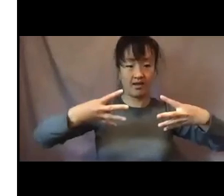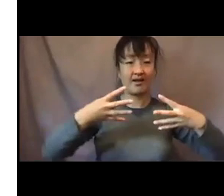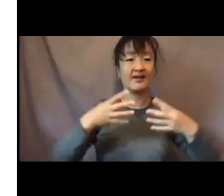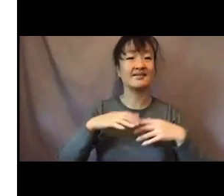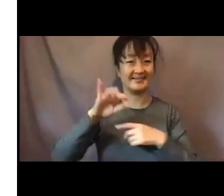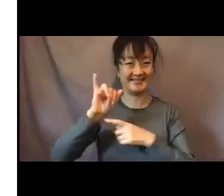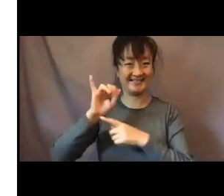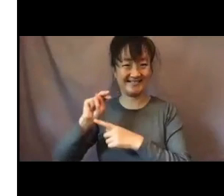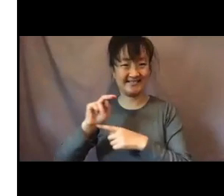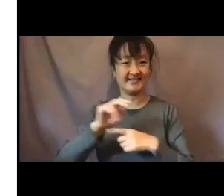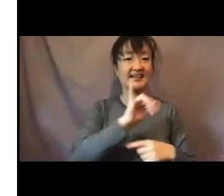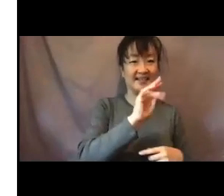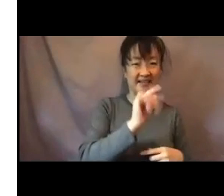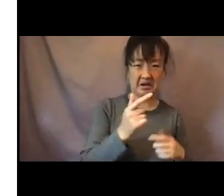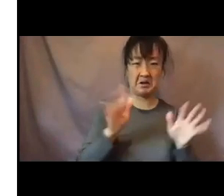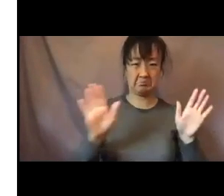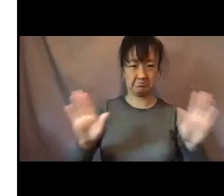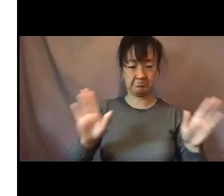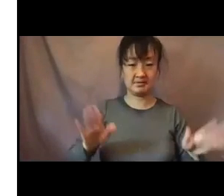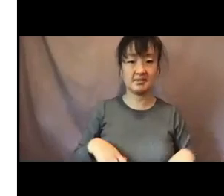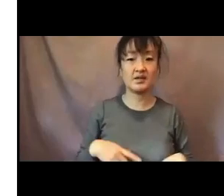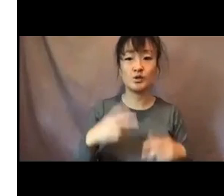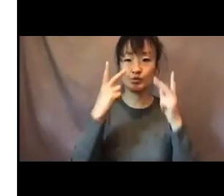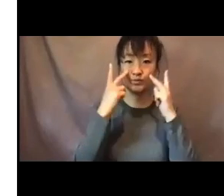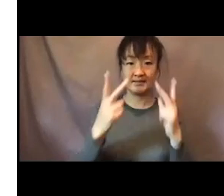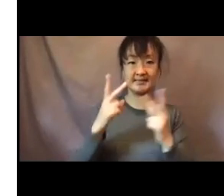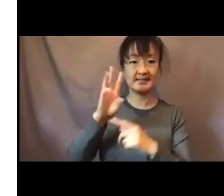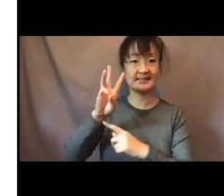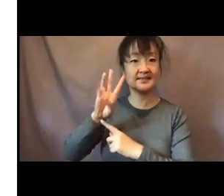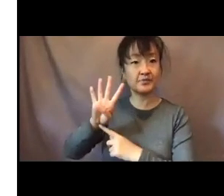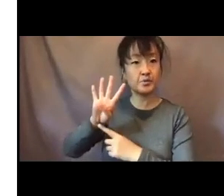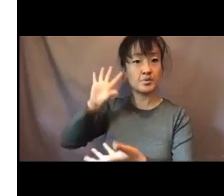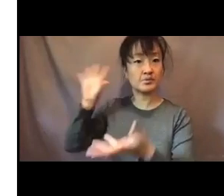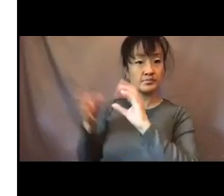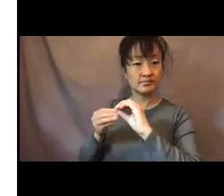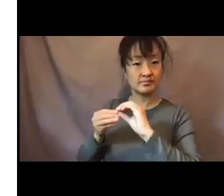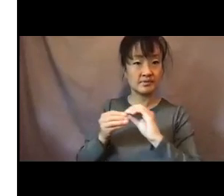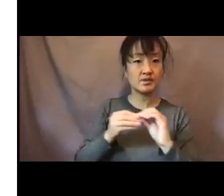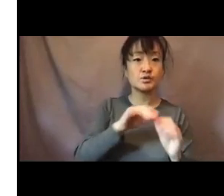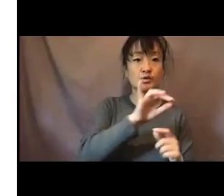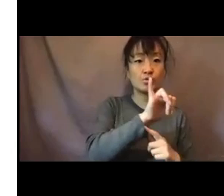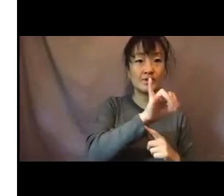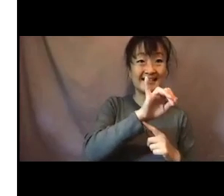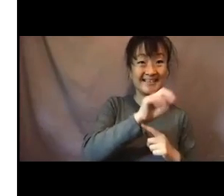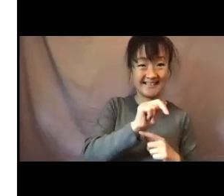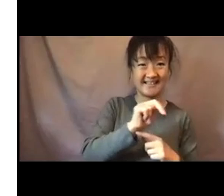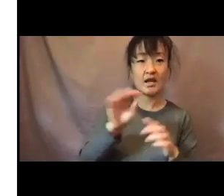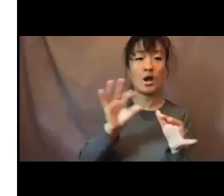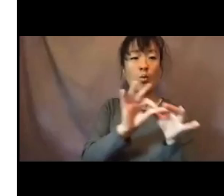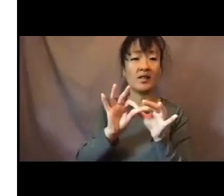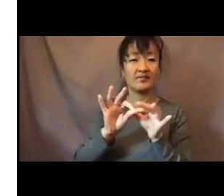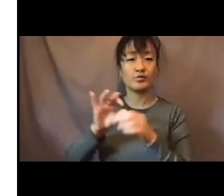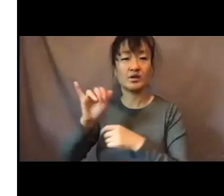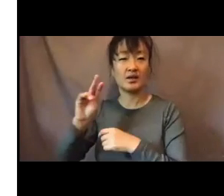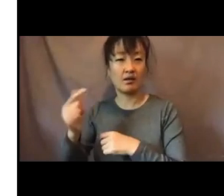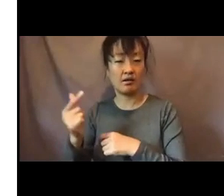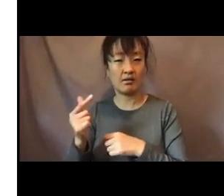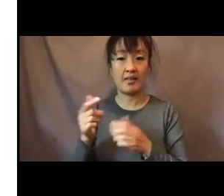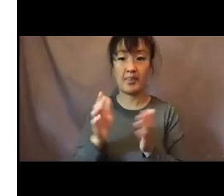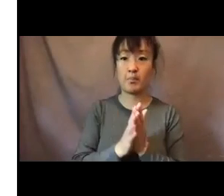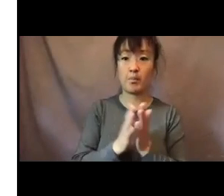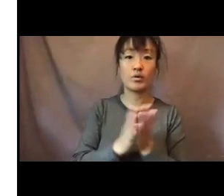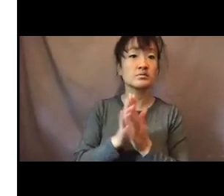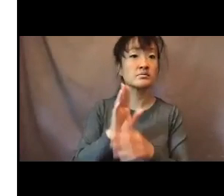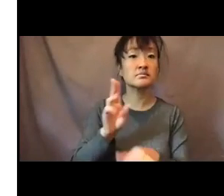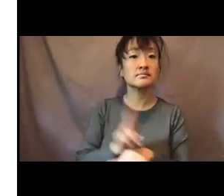hexagram represents some different combination of yin relative to yang. Right? These books were used not only in terms